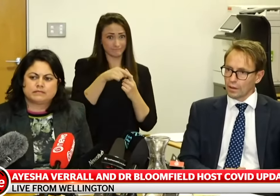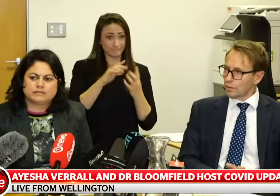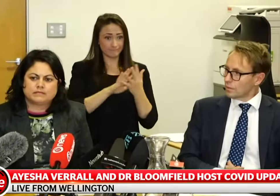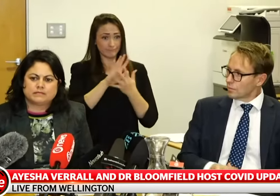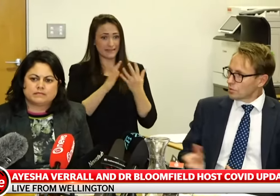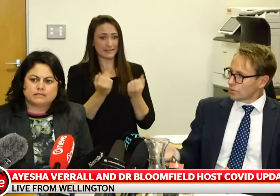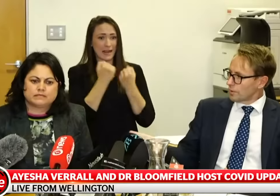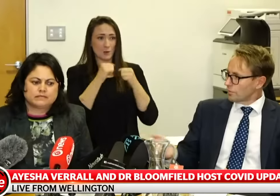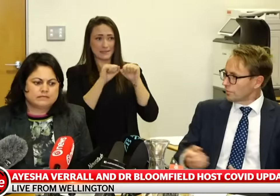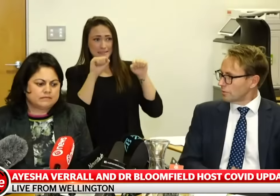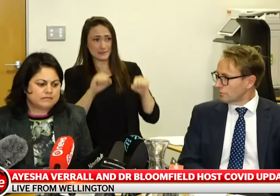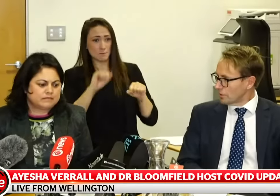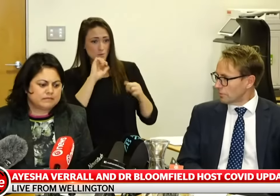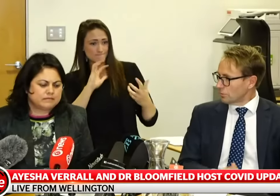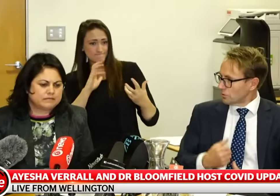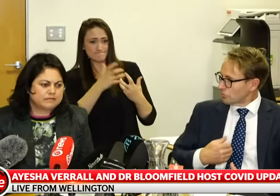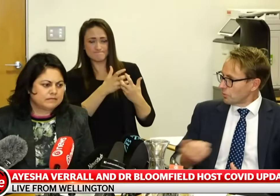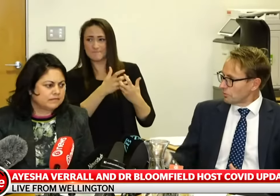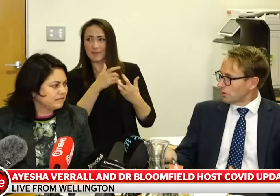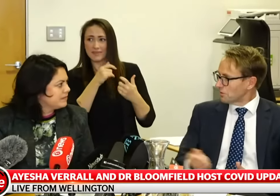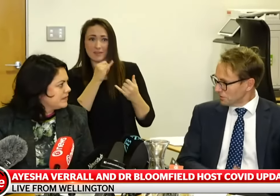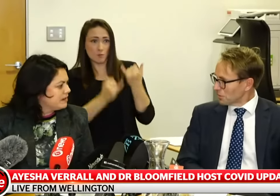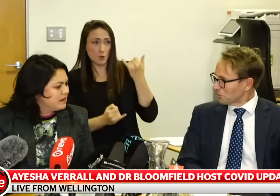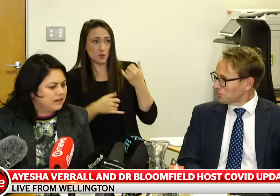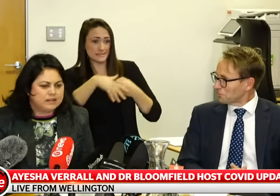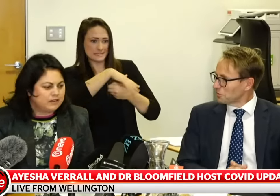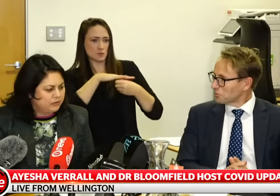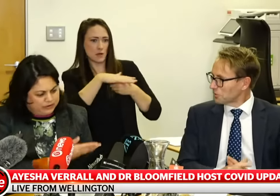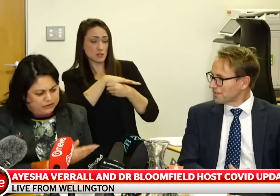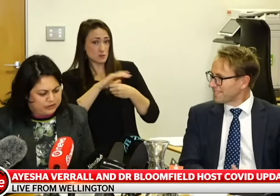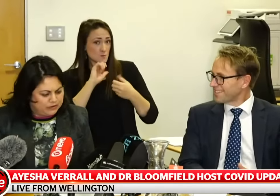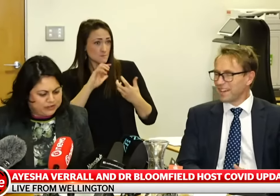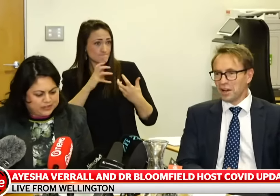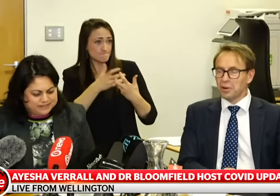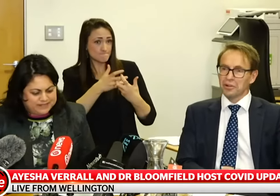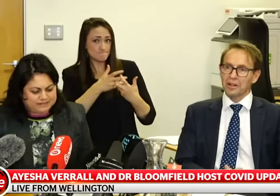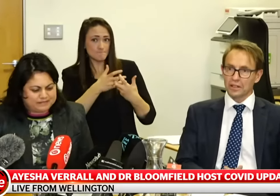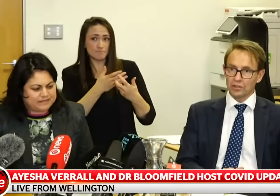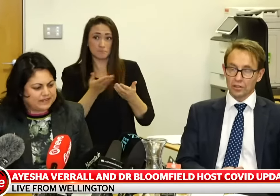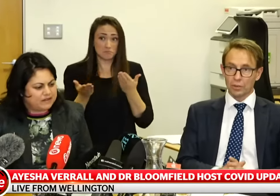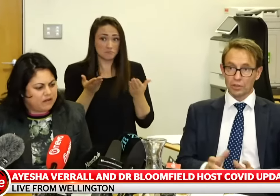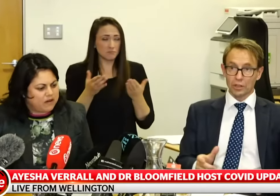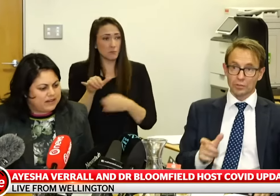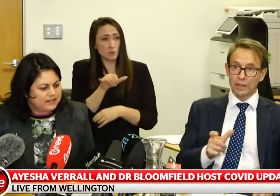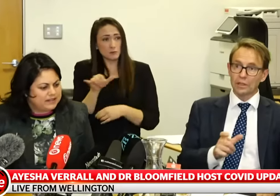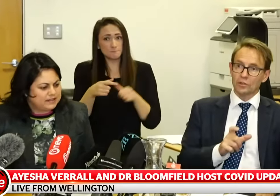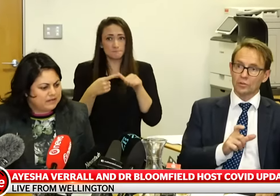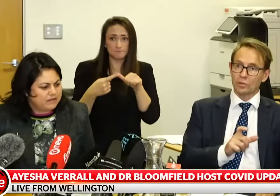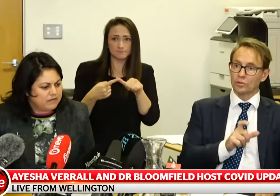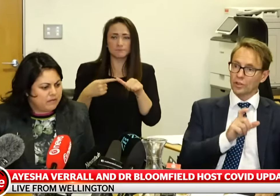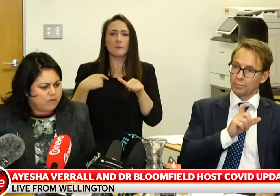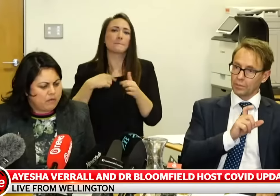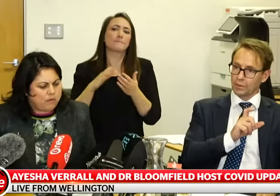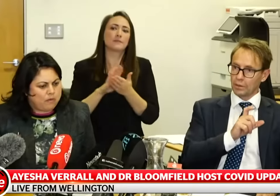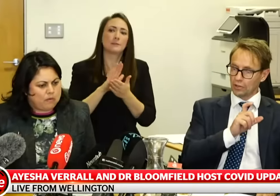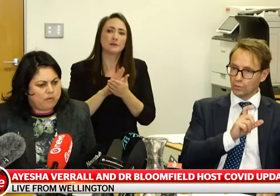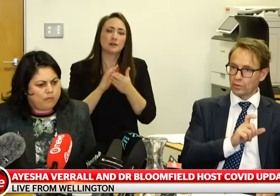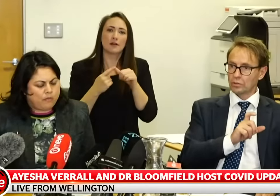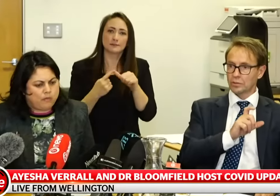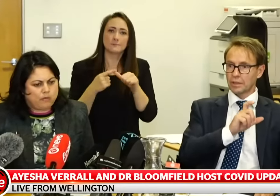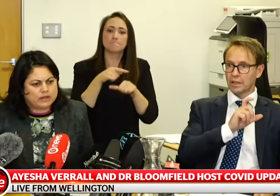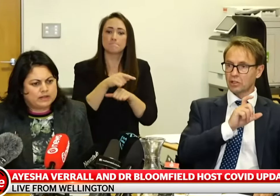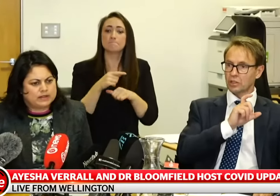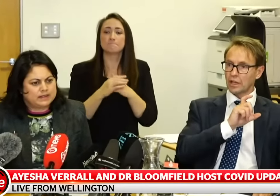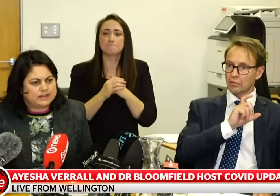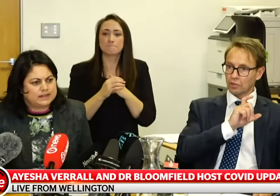made? Minister, I'm happy to respond, but that may be one for you as well. You can go first. Well, I guess the point I would make is, of course, as we